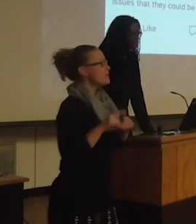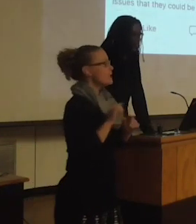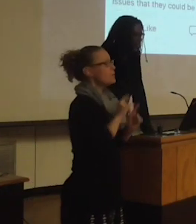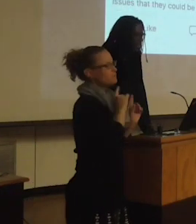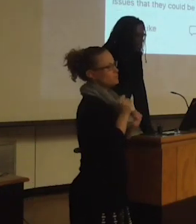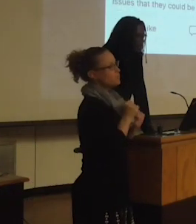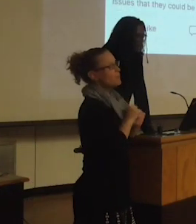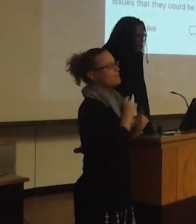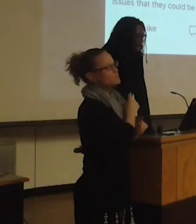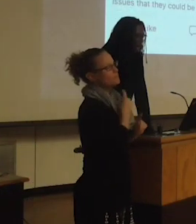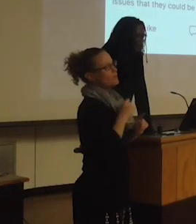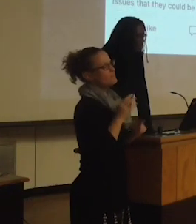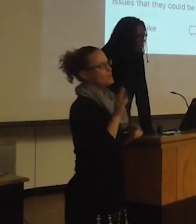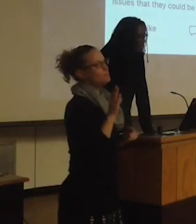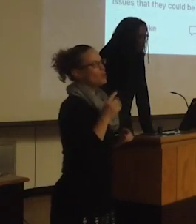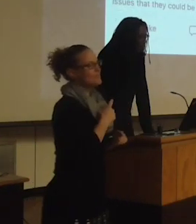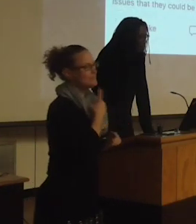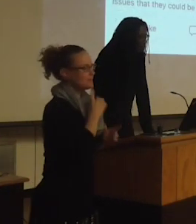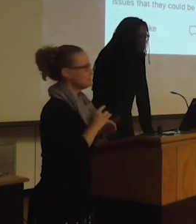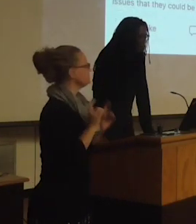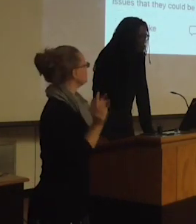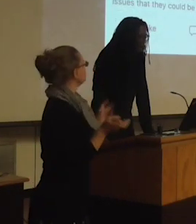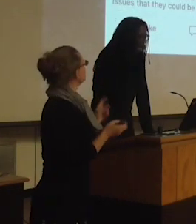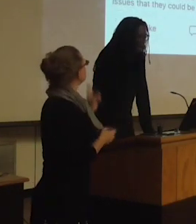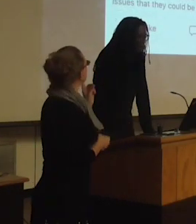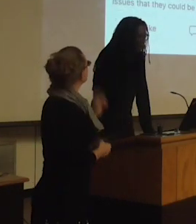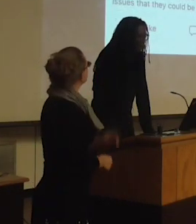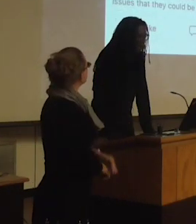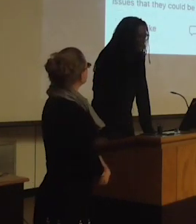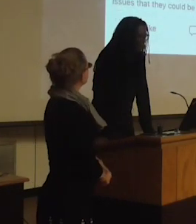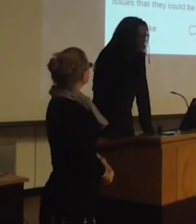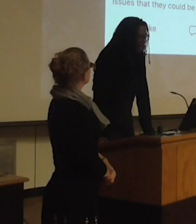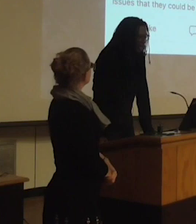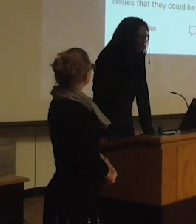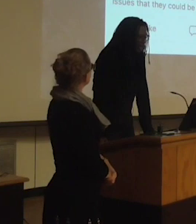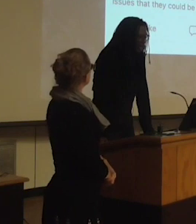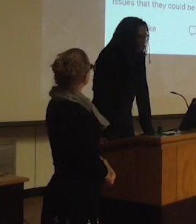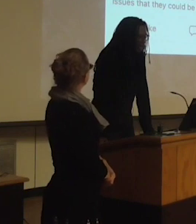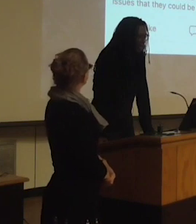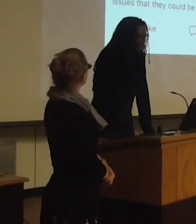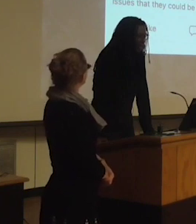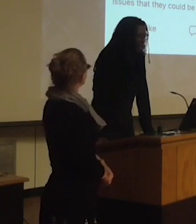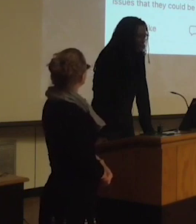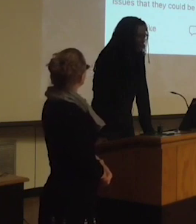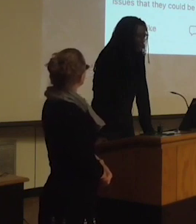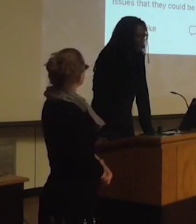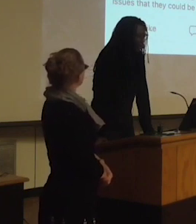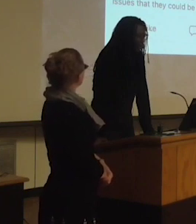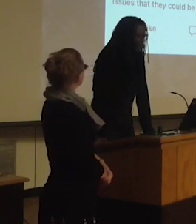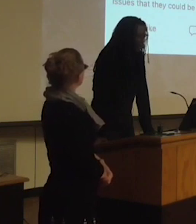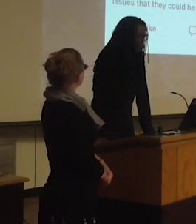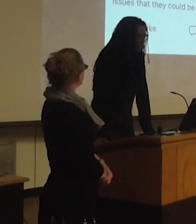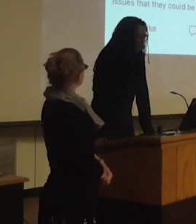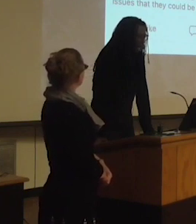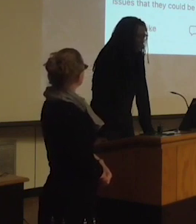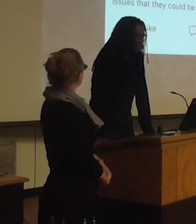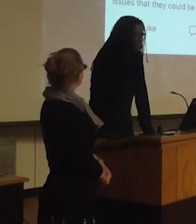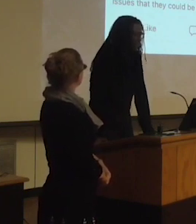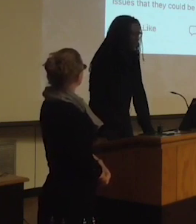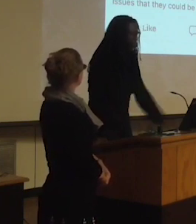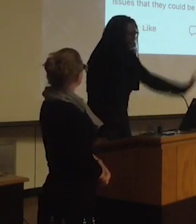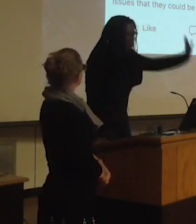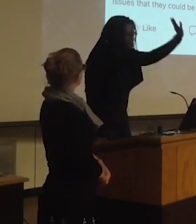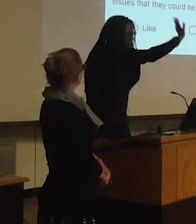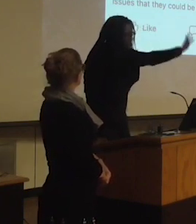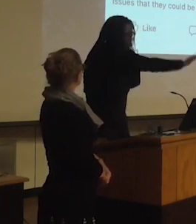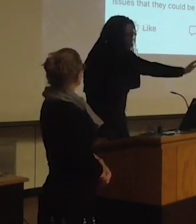This one's actually from Facebook. He says, come get on the bus with MPAC on May 8th, 2019. Free lunch and beverages will be served. It